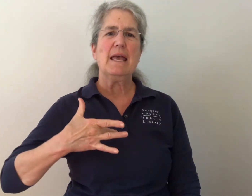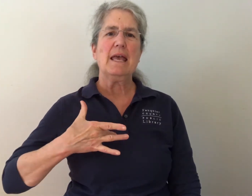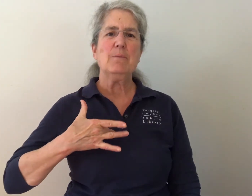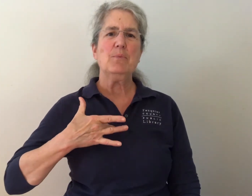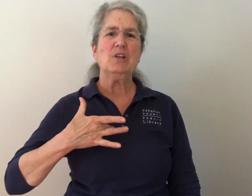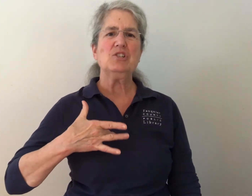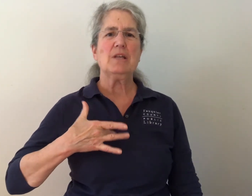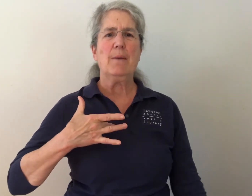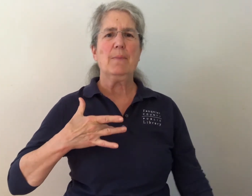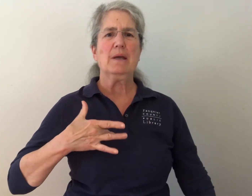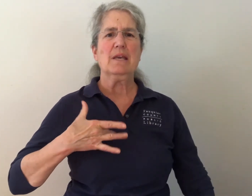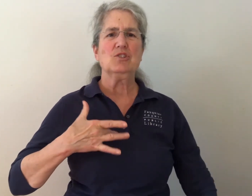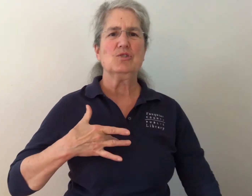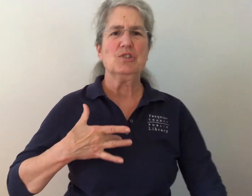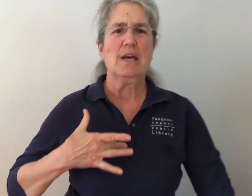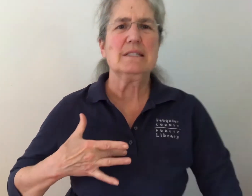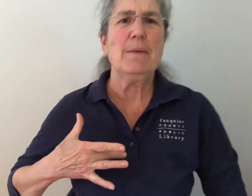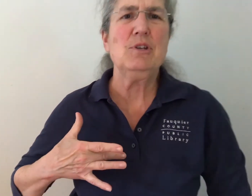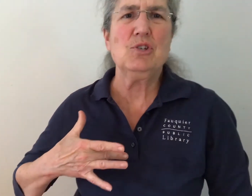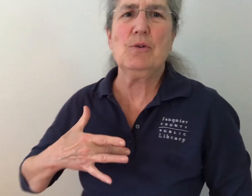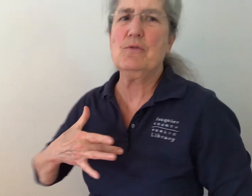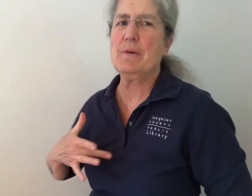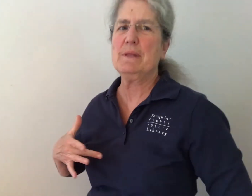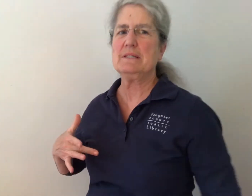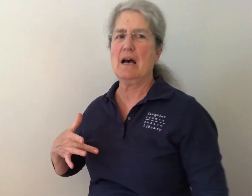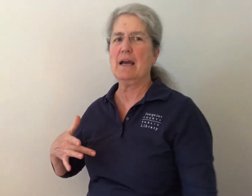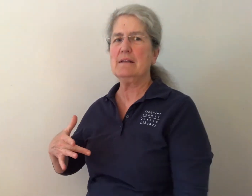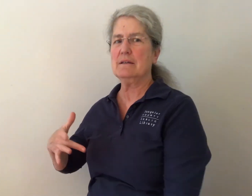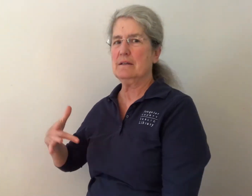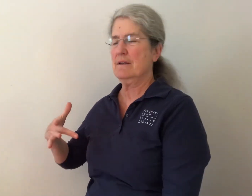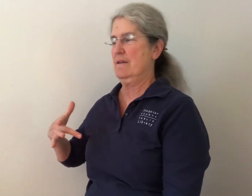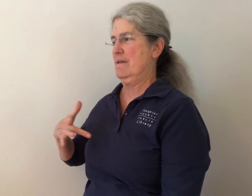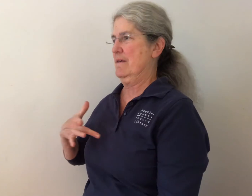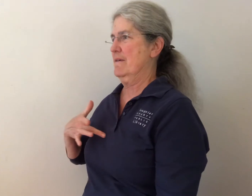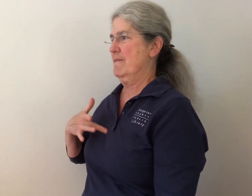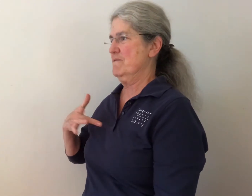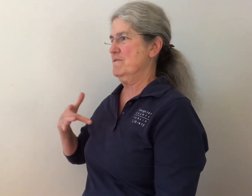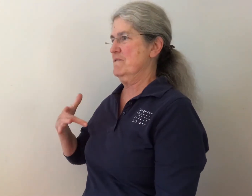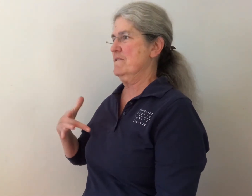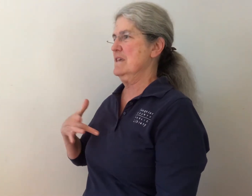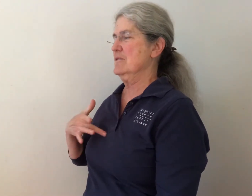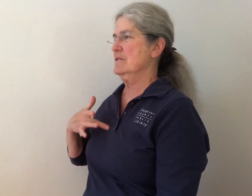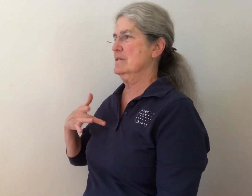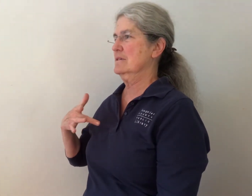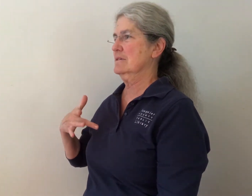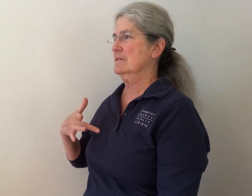and brushes up against your chest. Let me show you from the side. Feel.